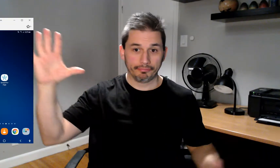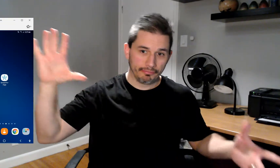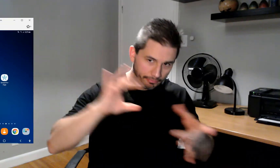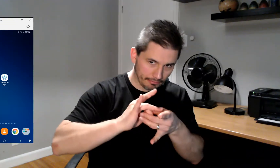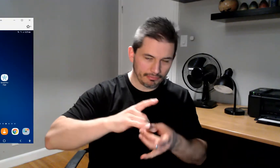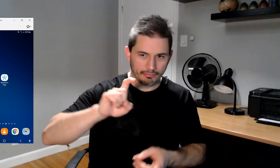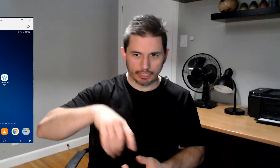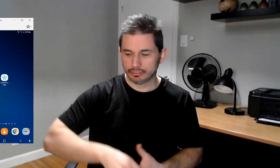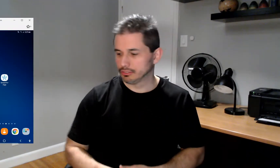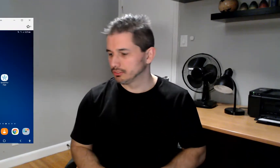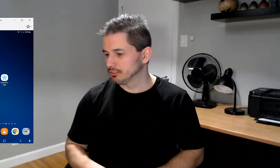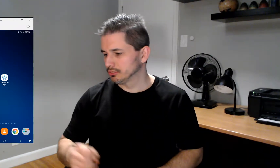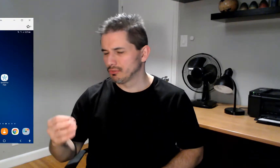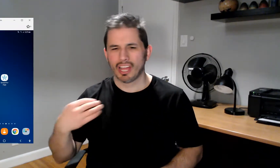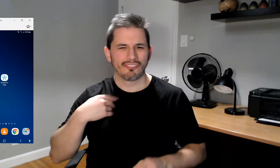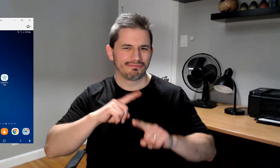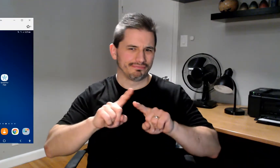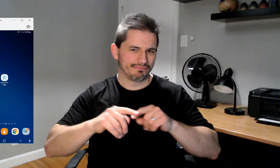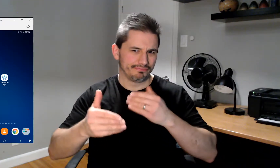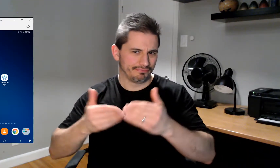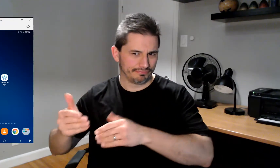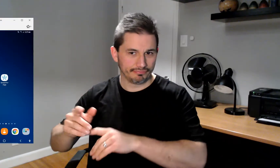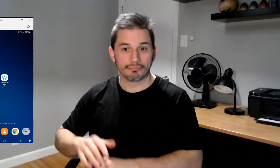And so it has to connect to the hub.